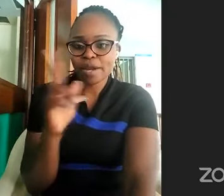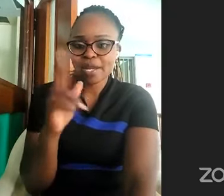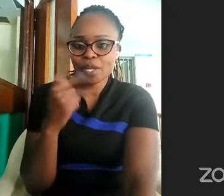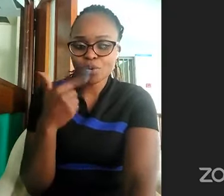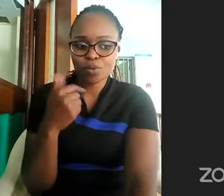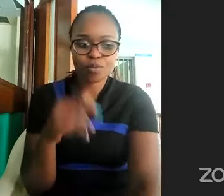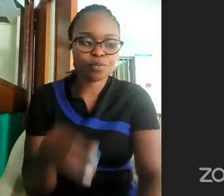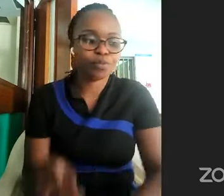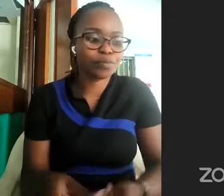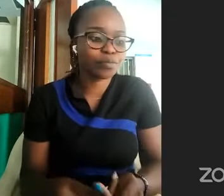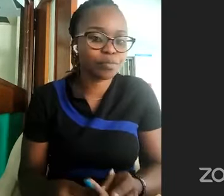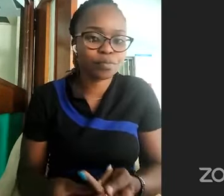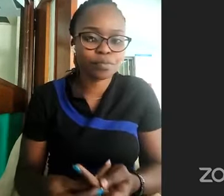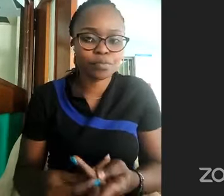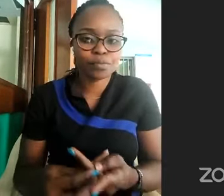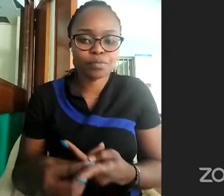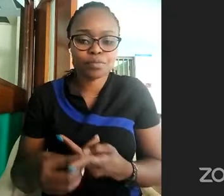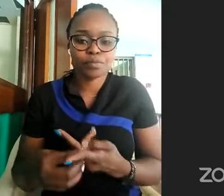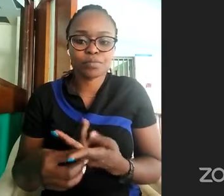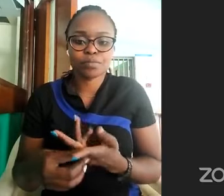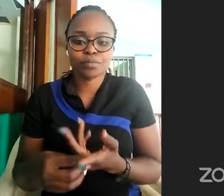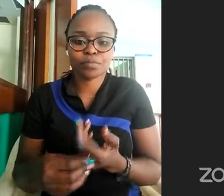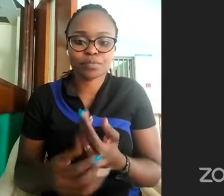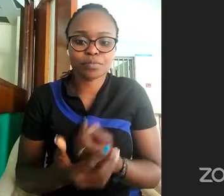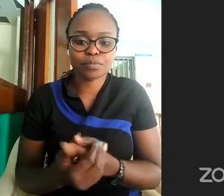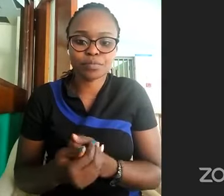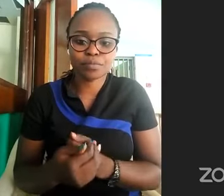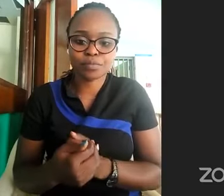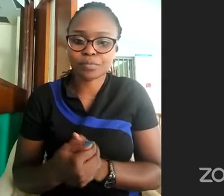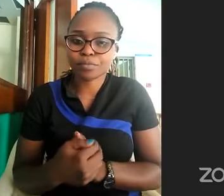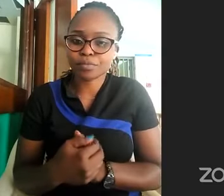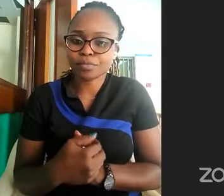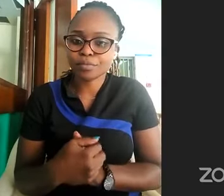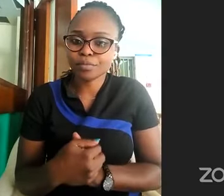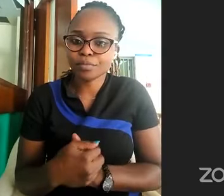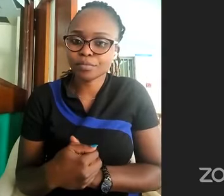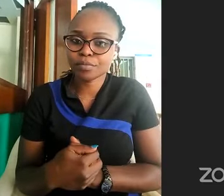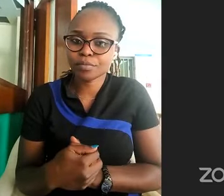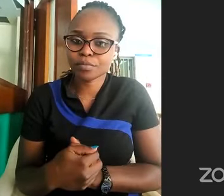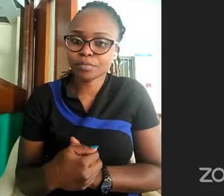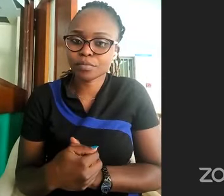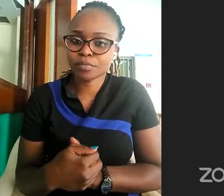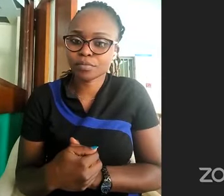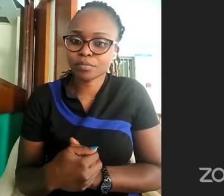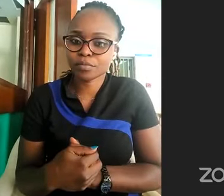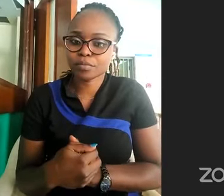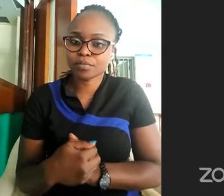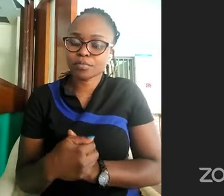I can try. Kindly. Thank you. Can I try? Yes.